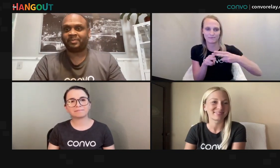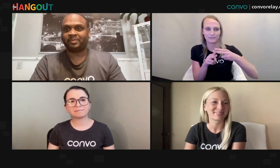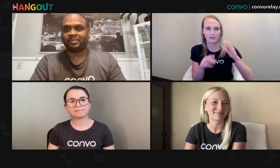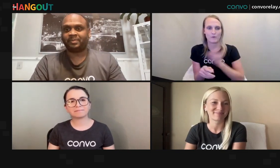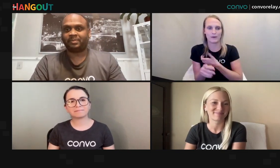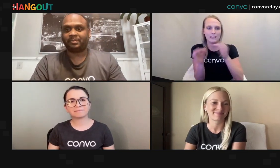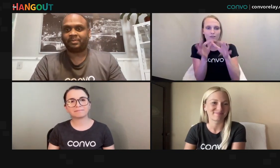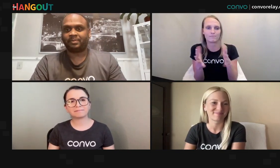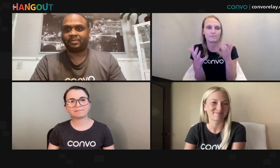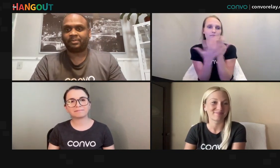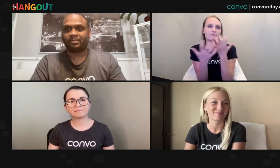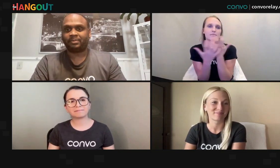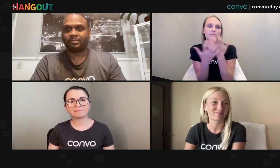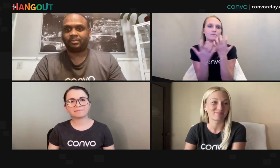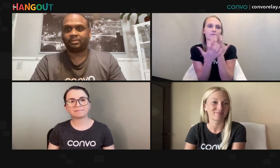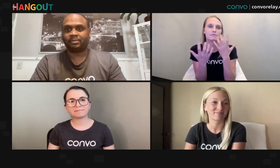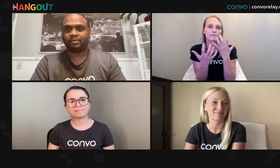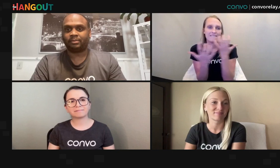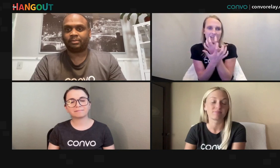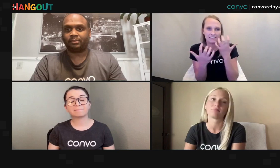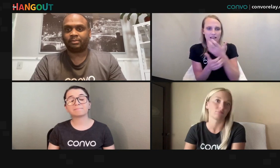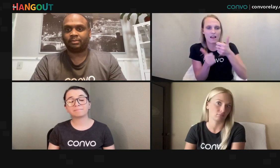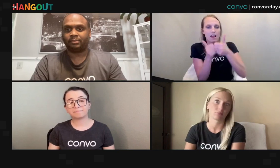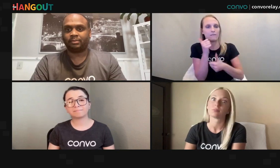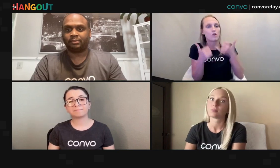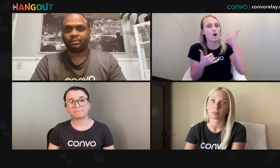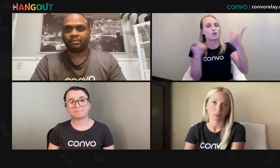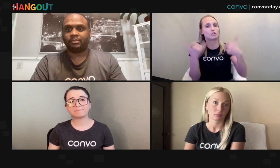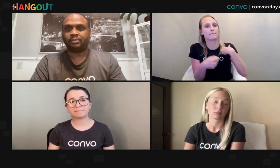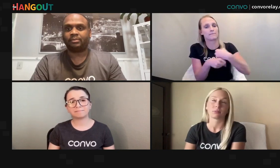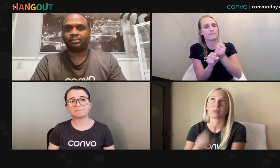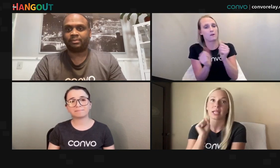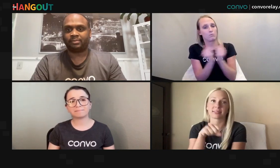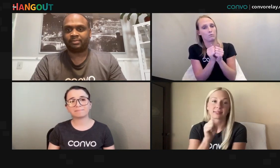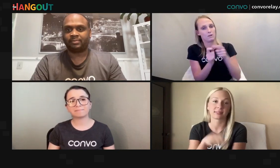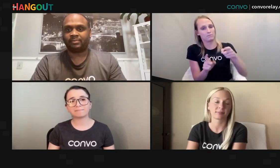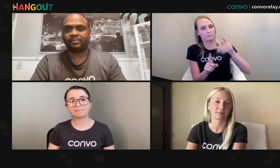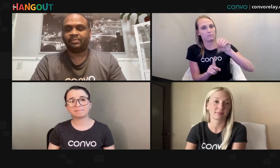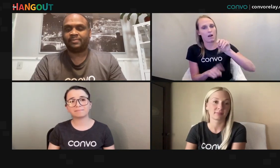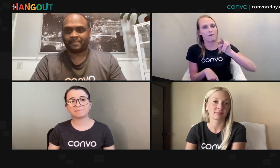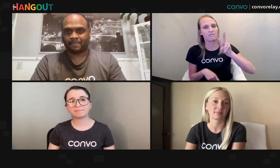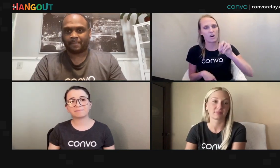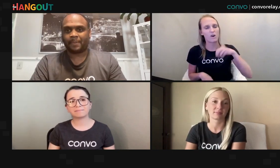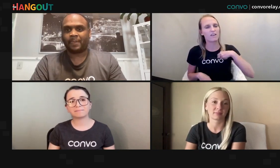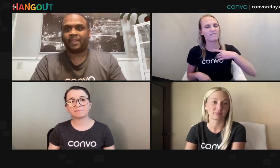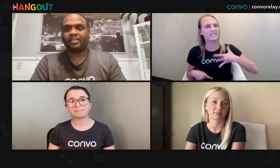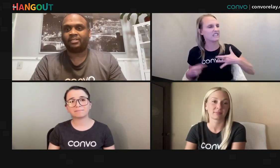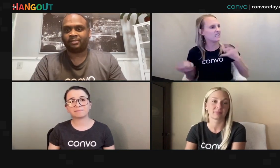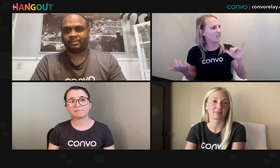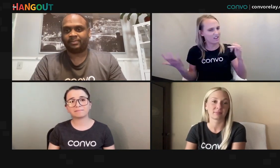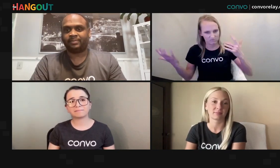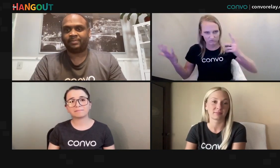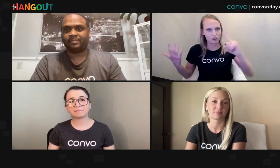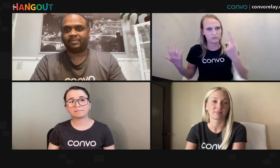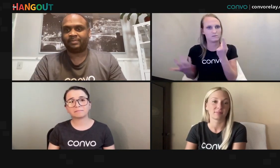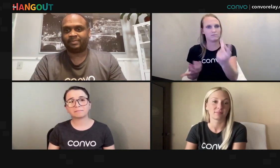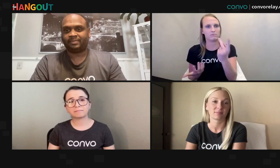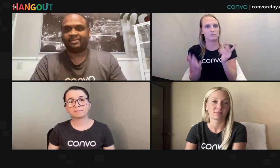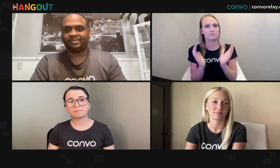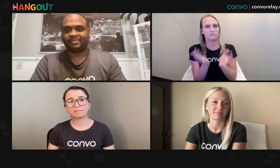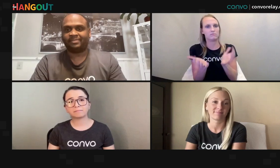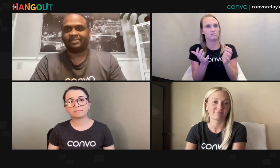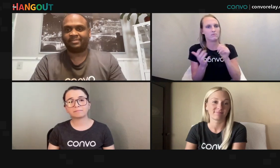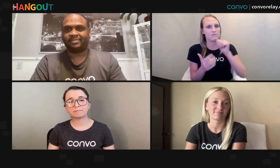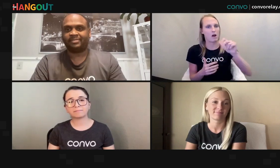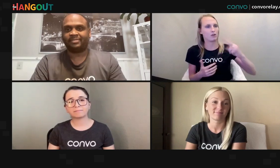here. I've got to also mention our interpreters are amazing. Every call that I make with Convo, I Yes. feel